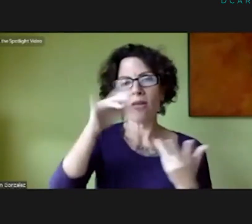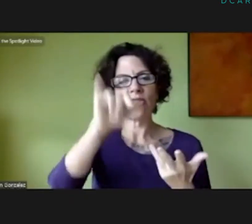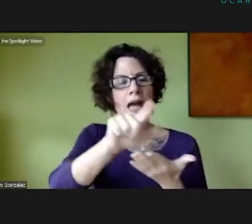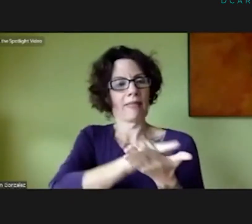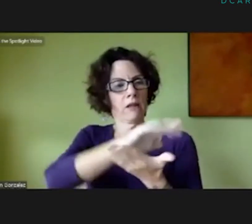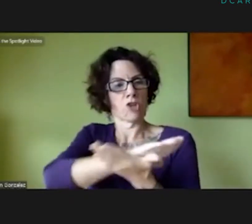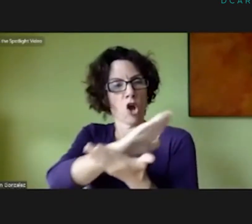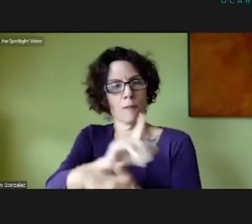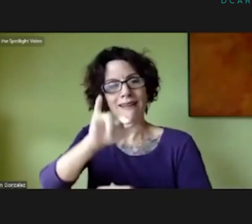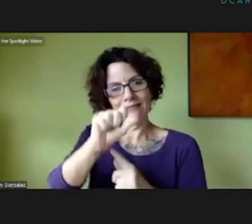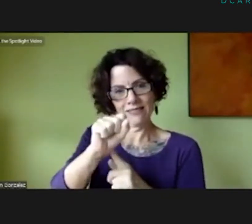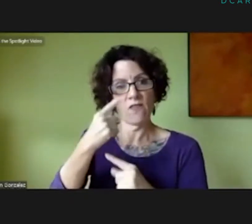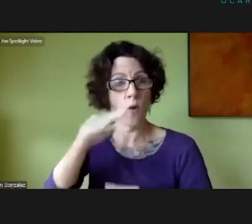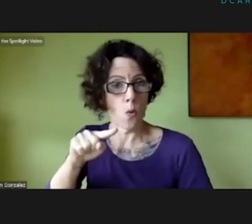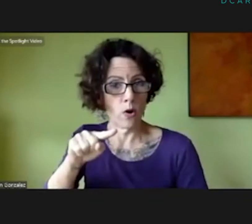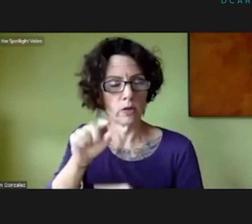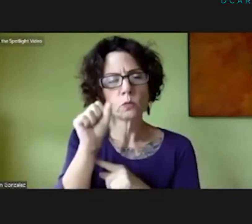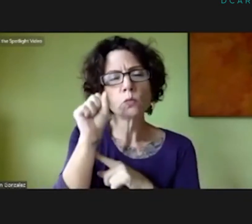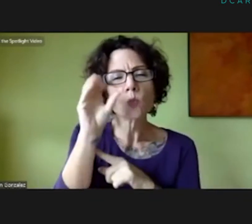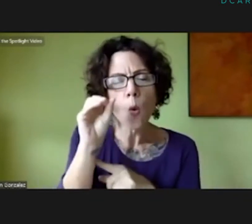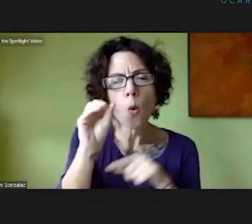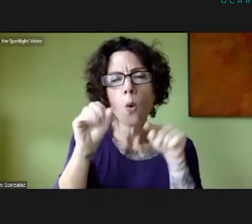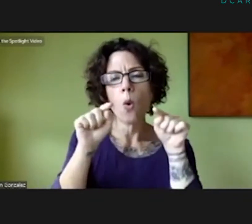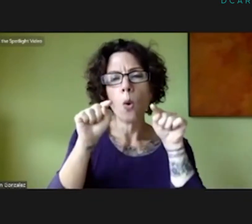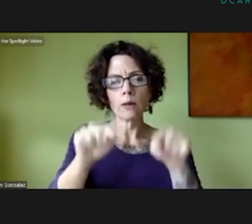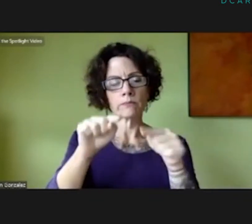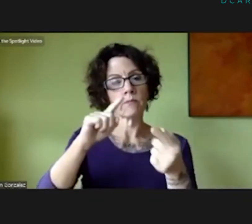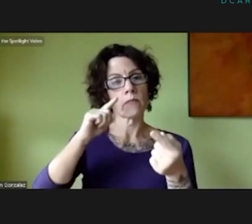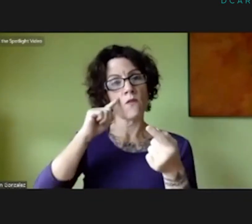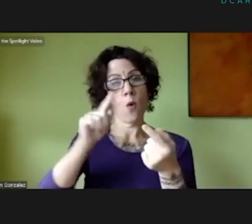know-how of what a legal document is.